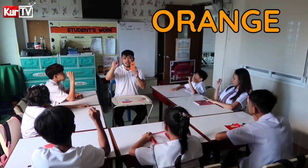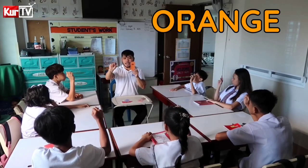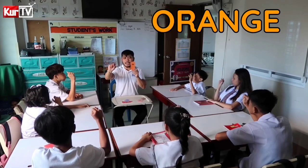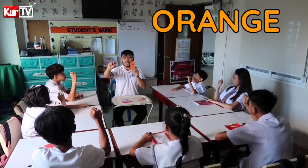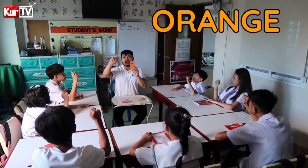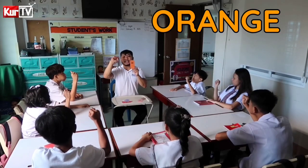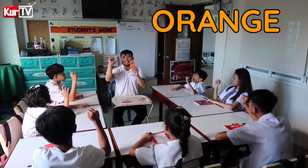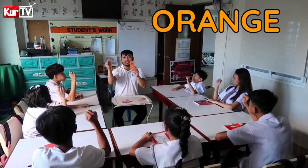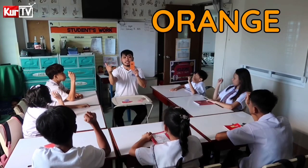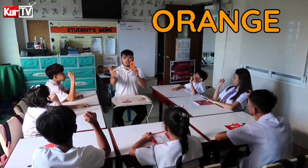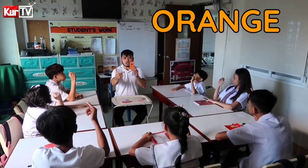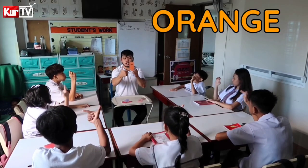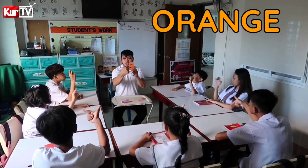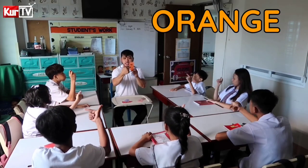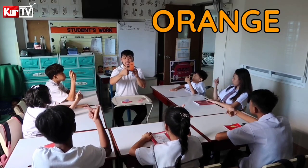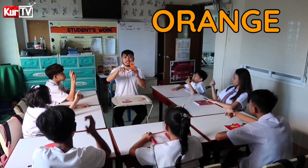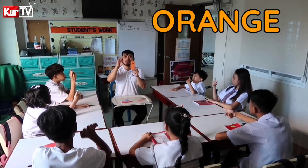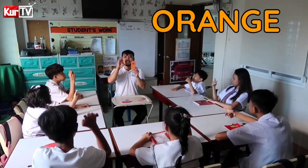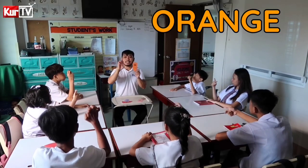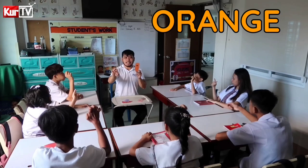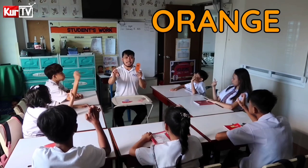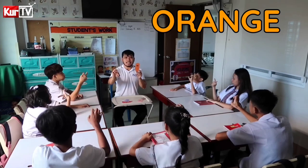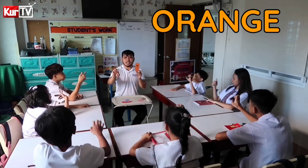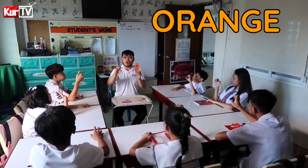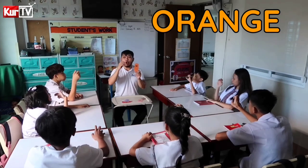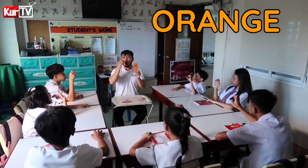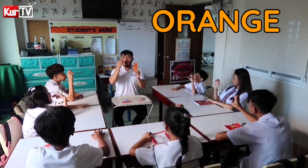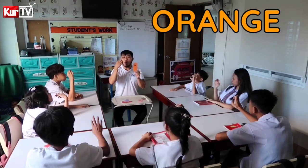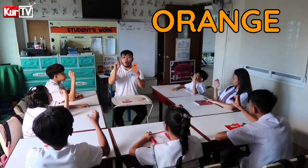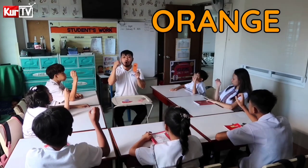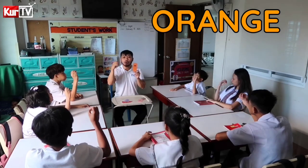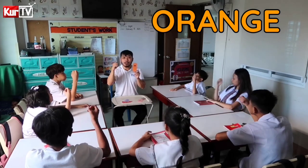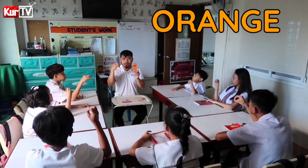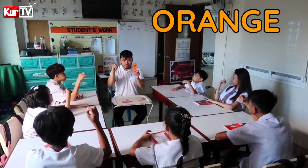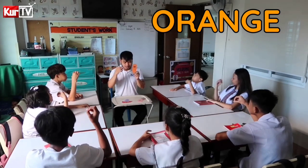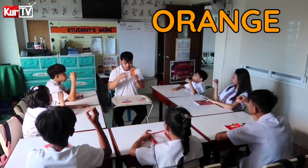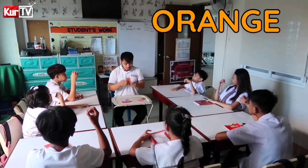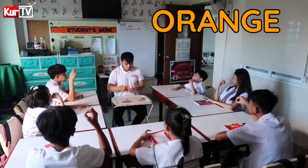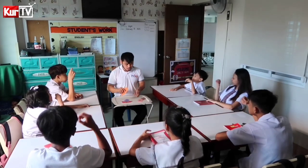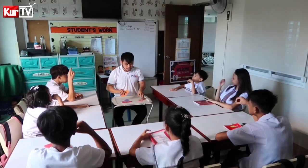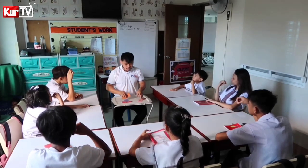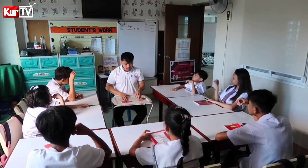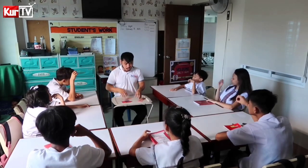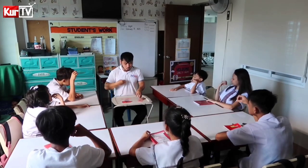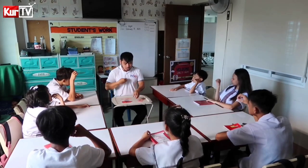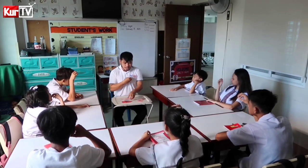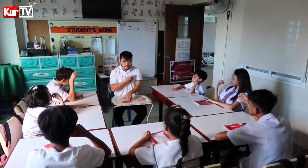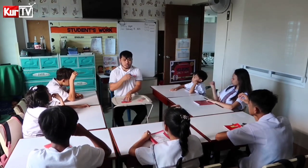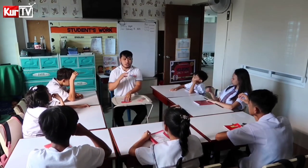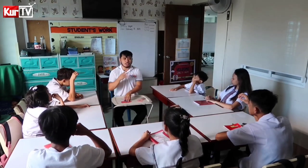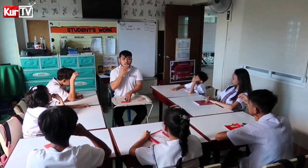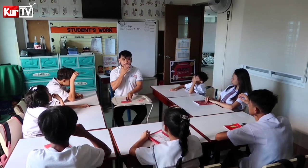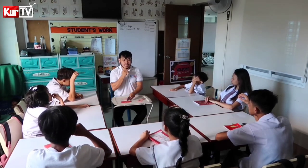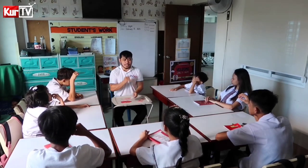N, G, E. Orange. Okay, our next color is...